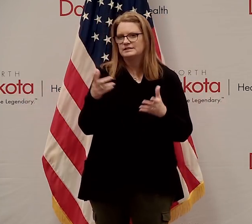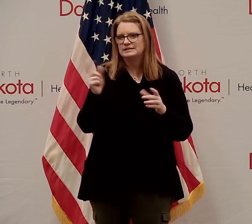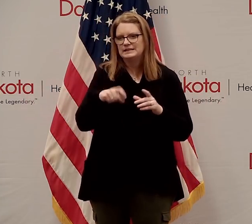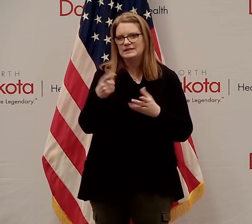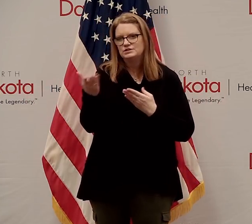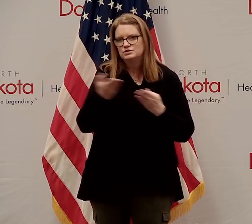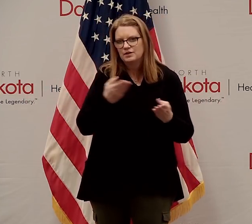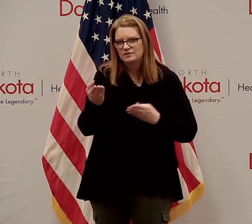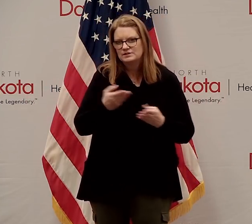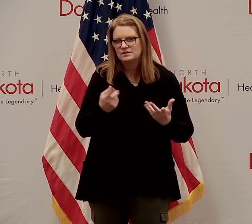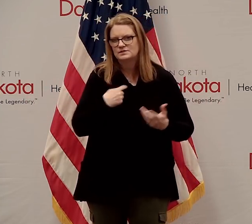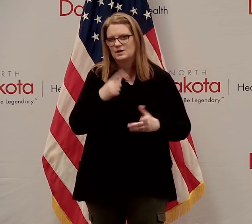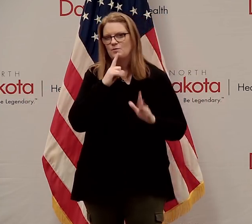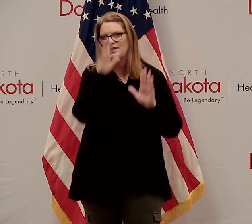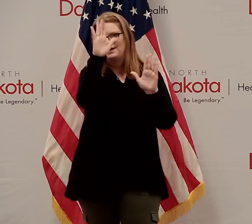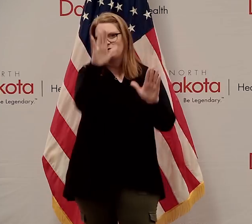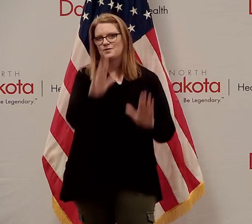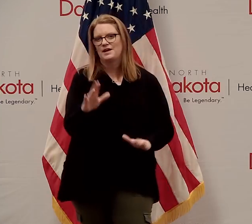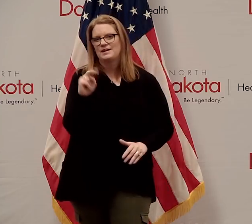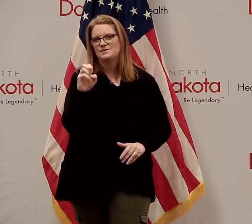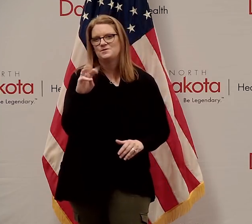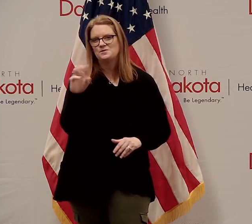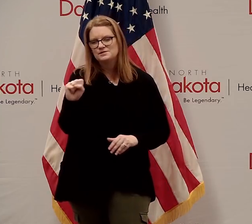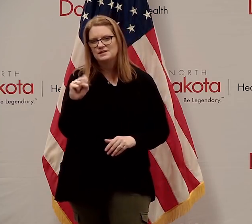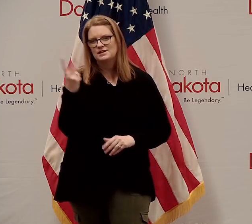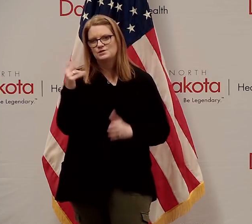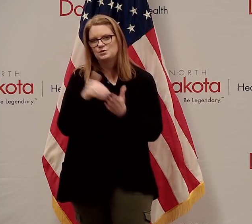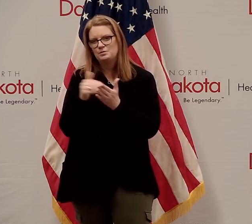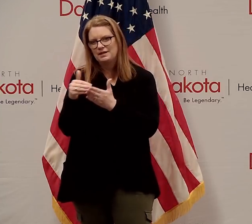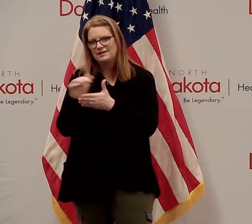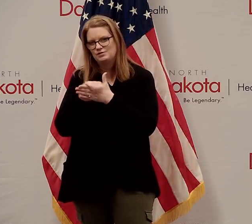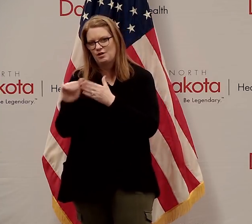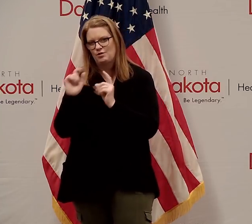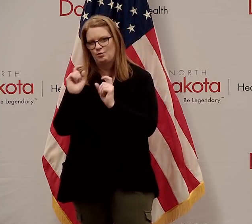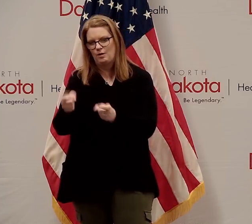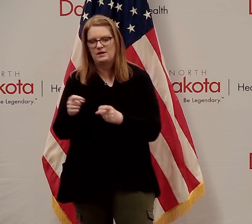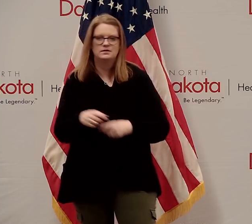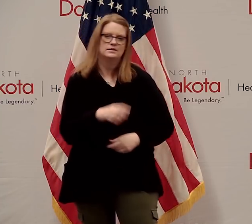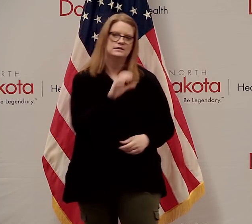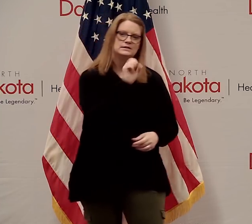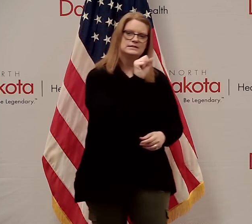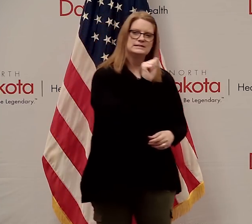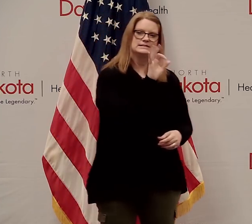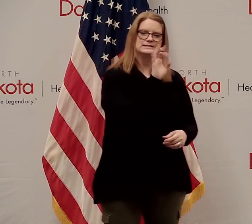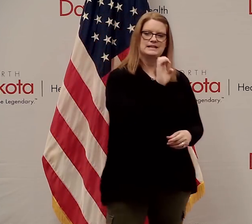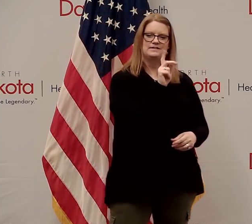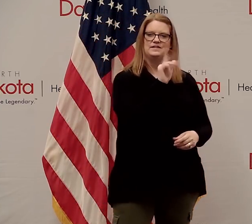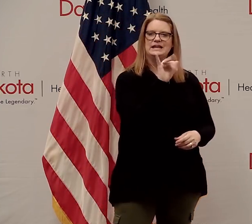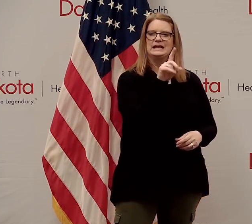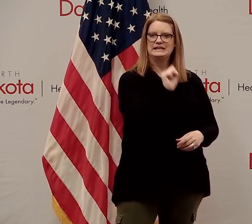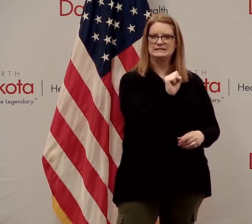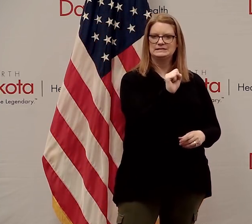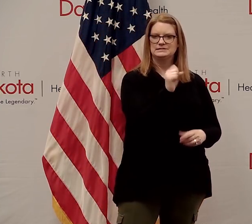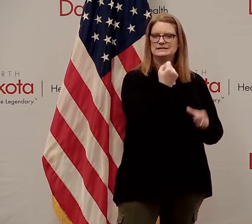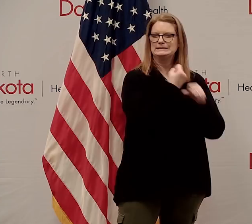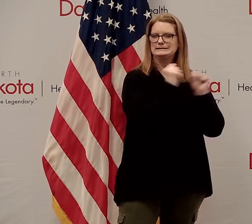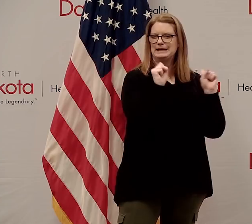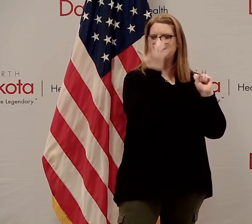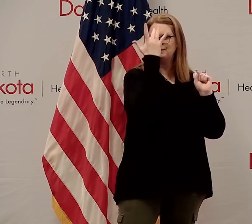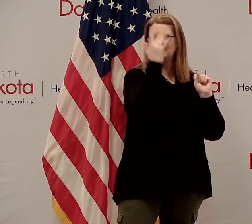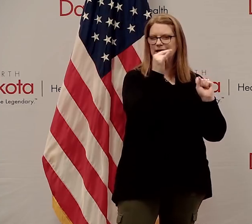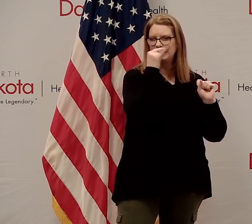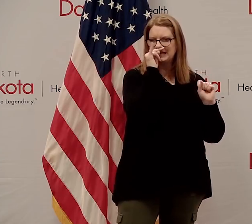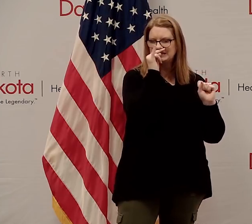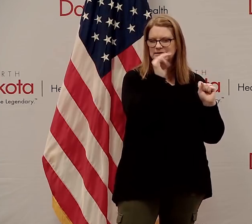great news there on that $2 million grant. Safe Kids tip, this is our next section. One of the things I want to say